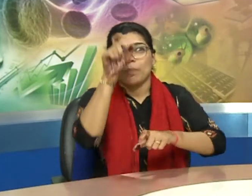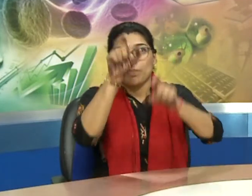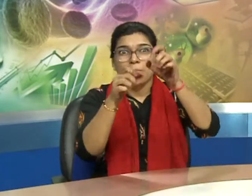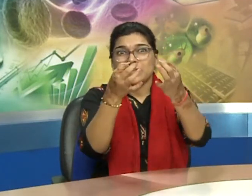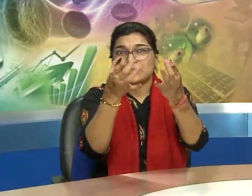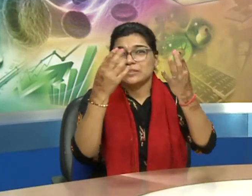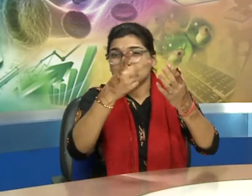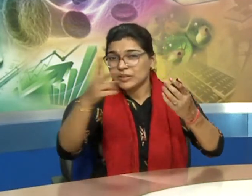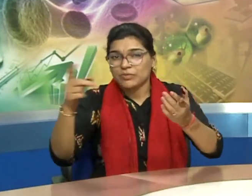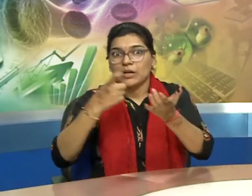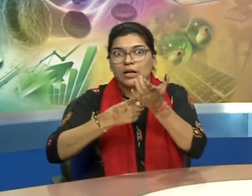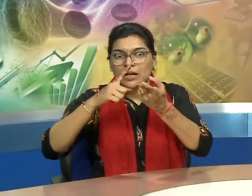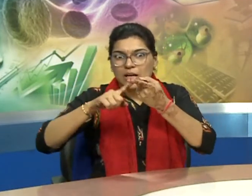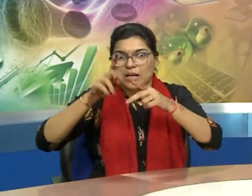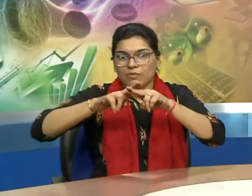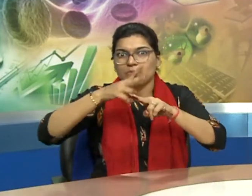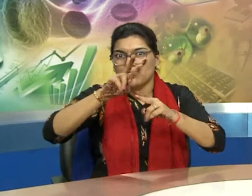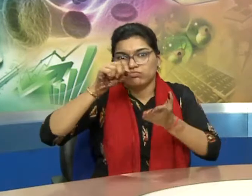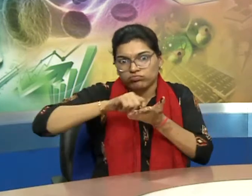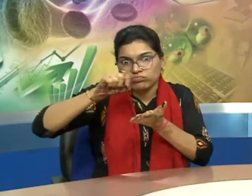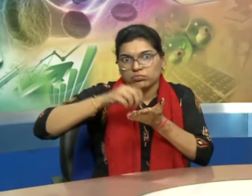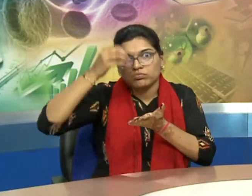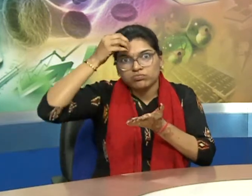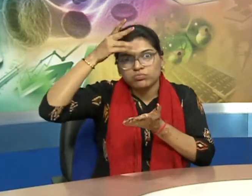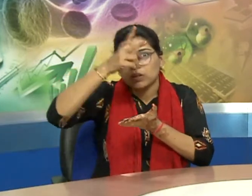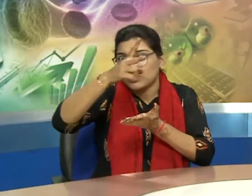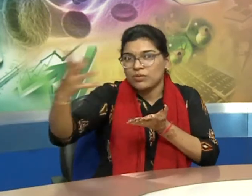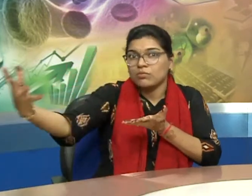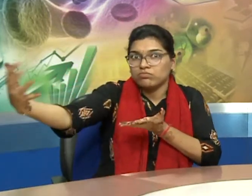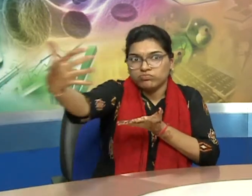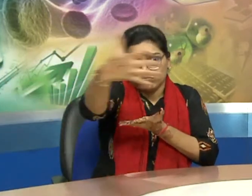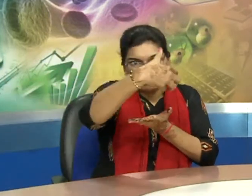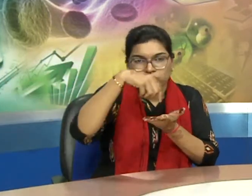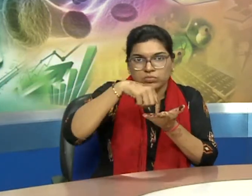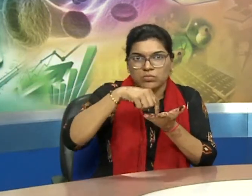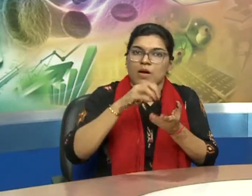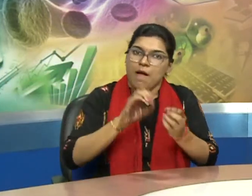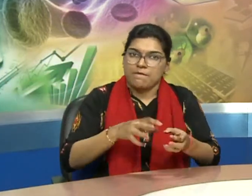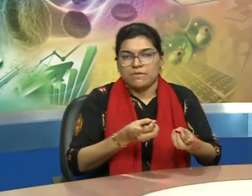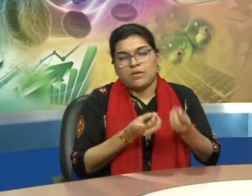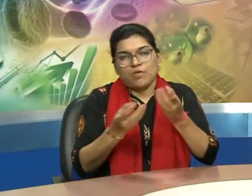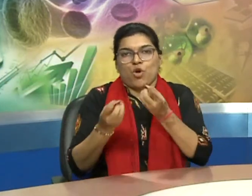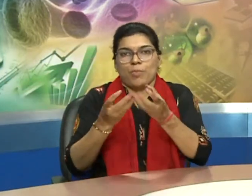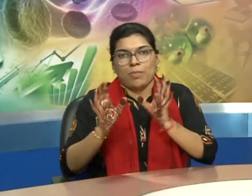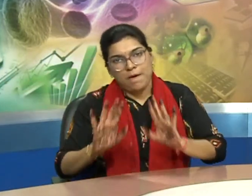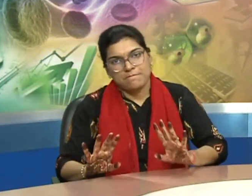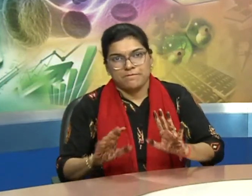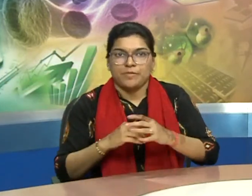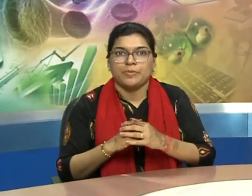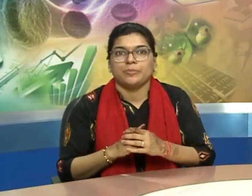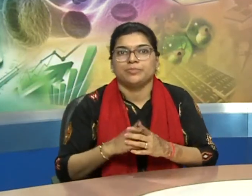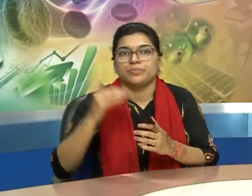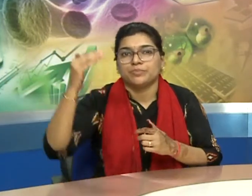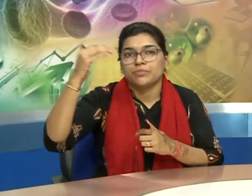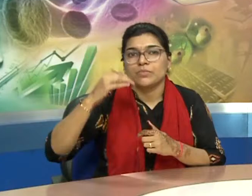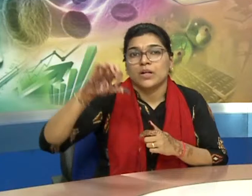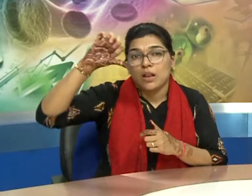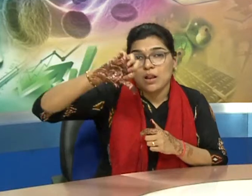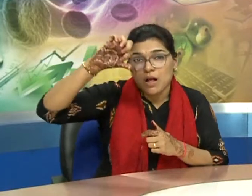8th point explains about render references and referral services.